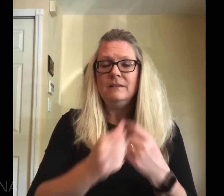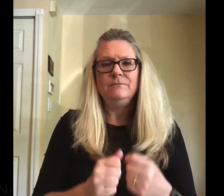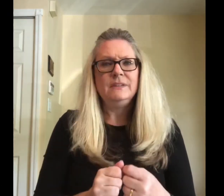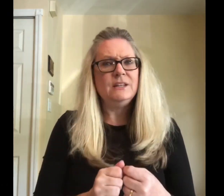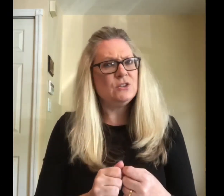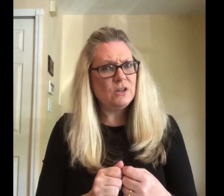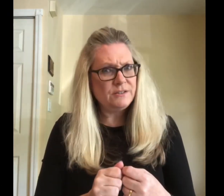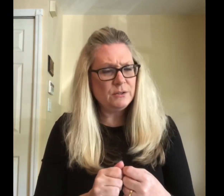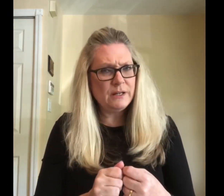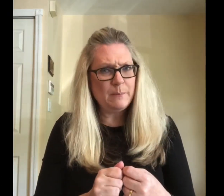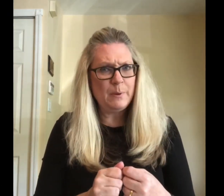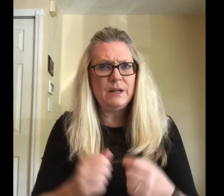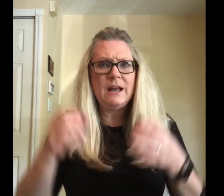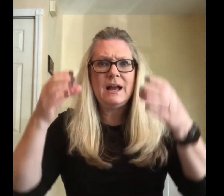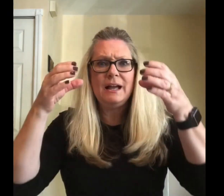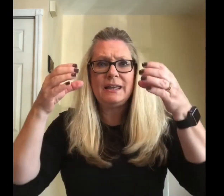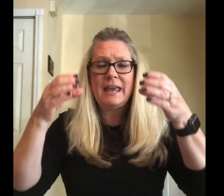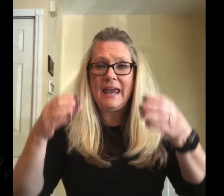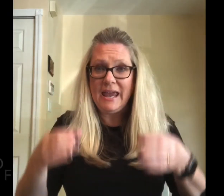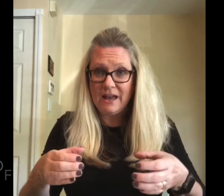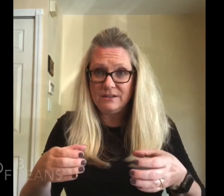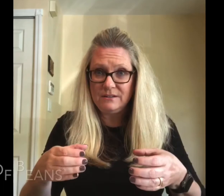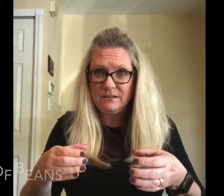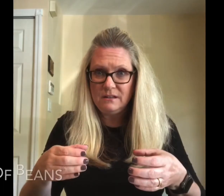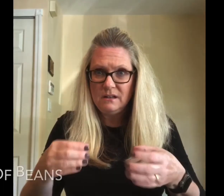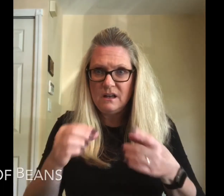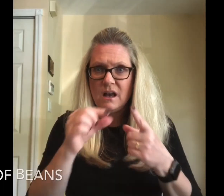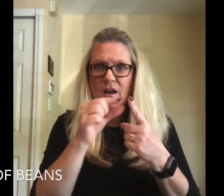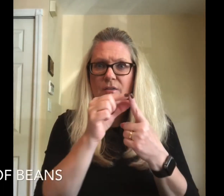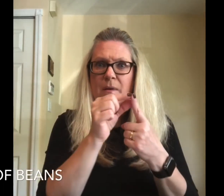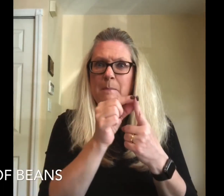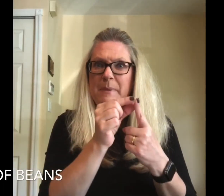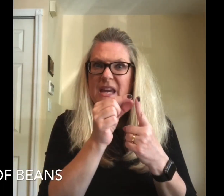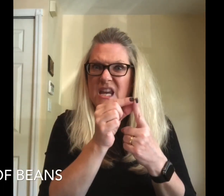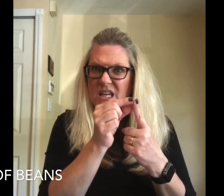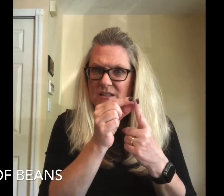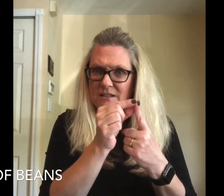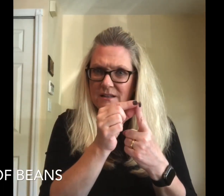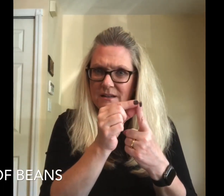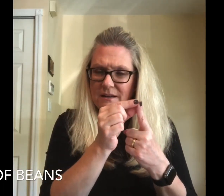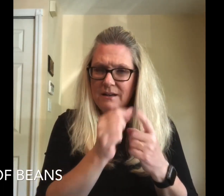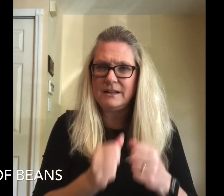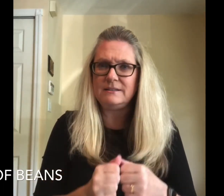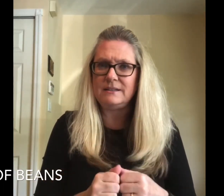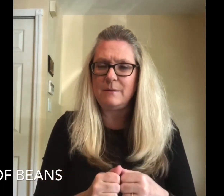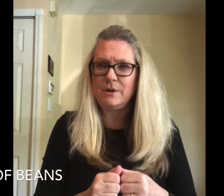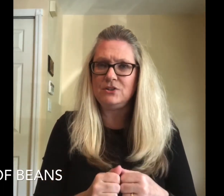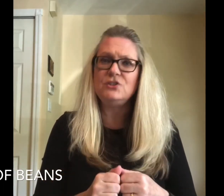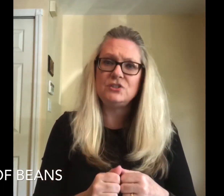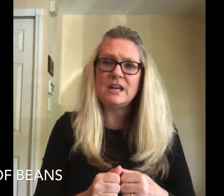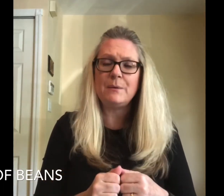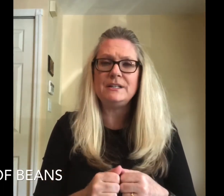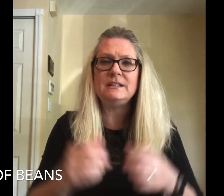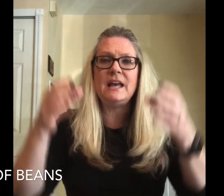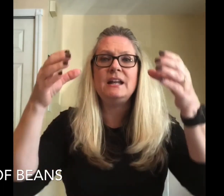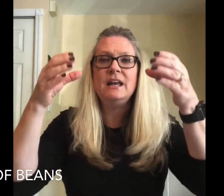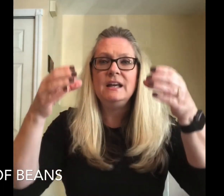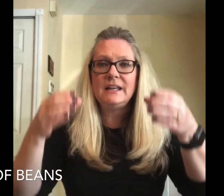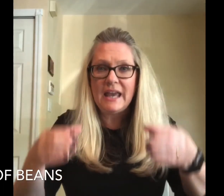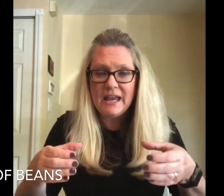He's also going to put a can of beans on his sandwich. Did you see how I did that? Can